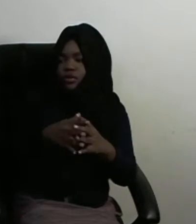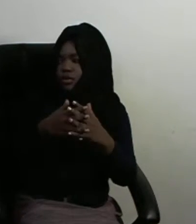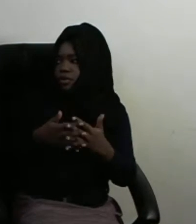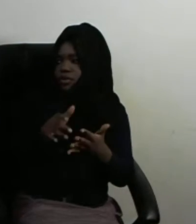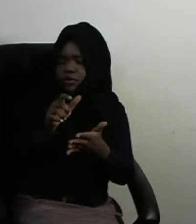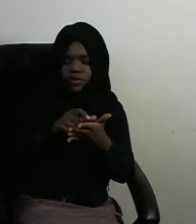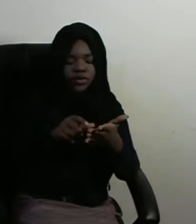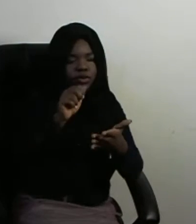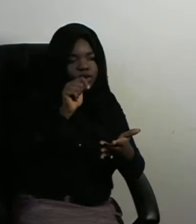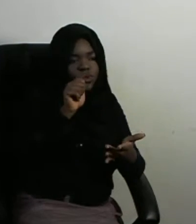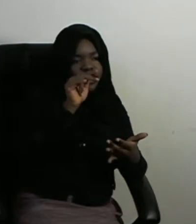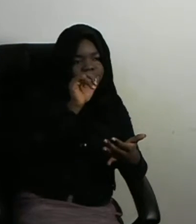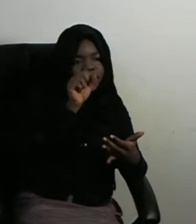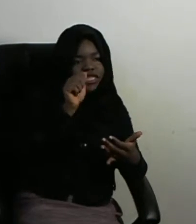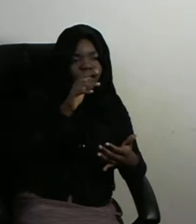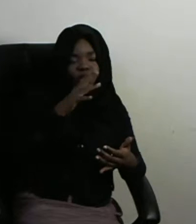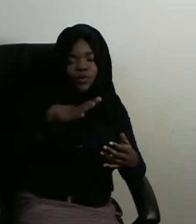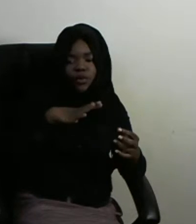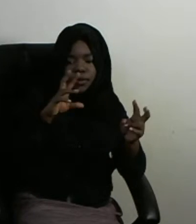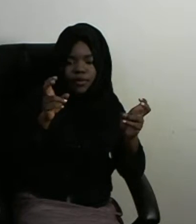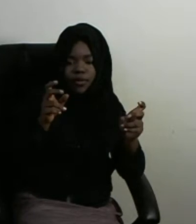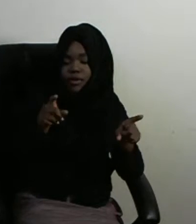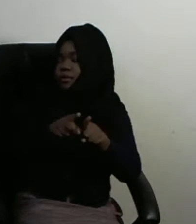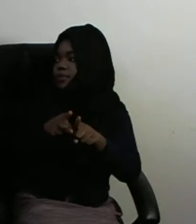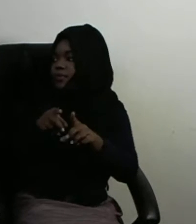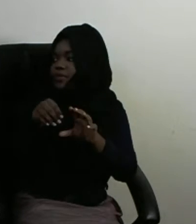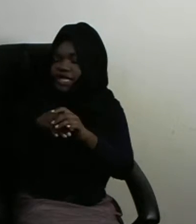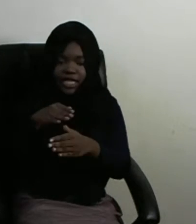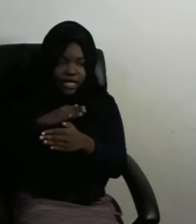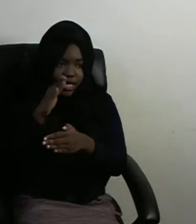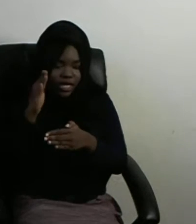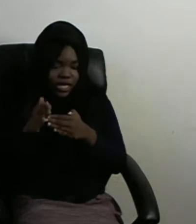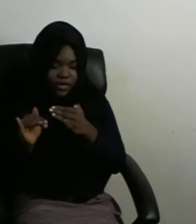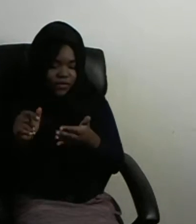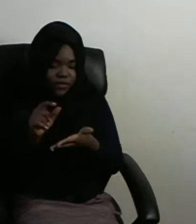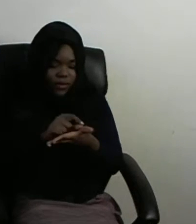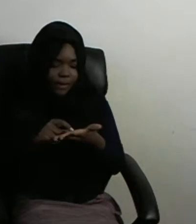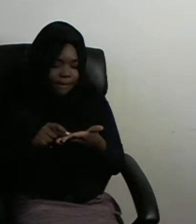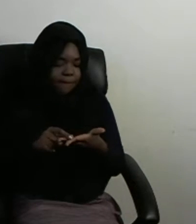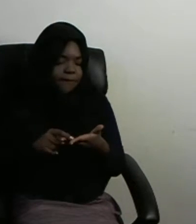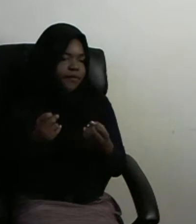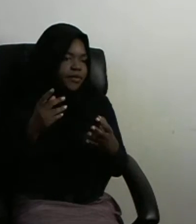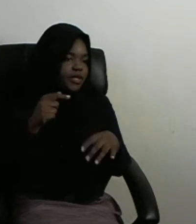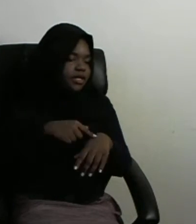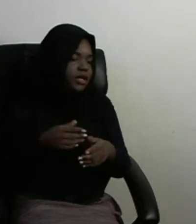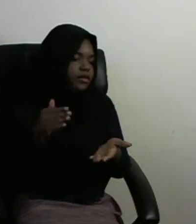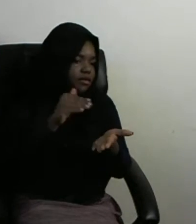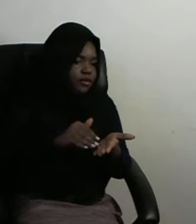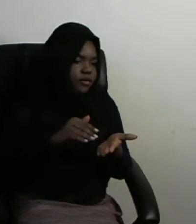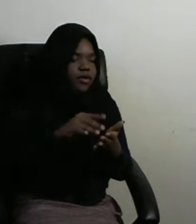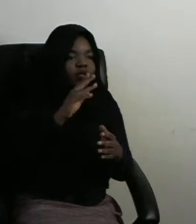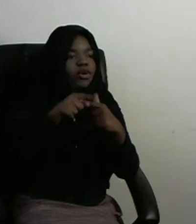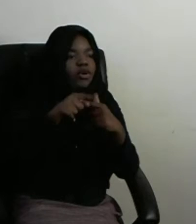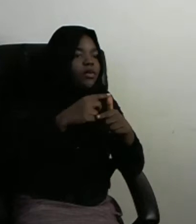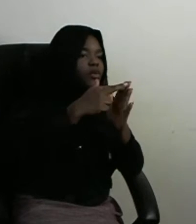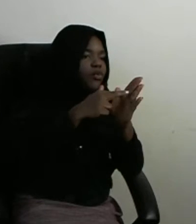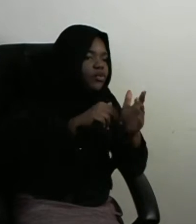Surah Al-Nisa, especially at the end of the ayat that talk about